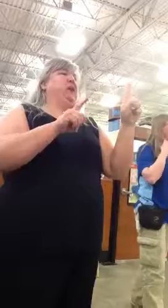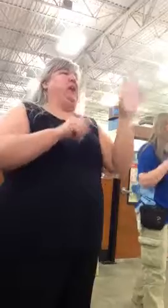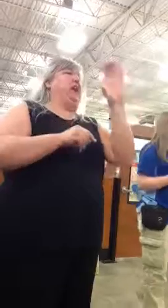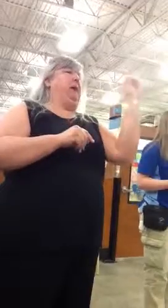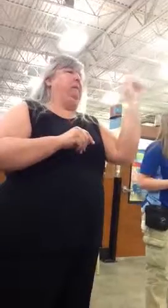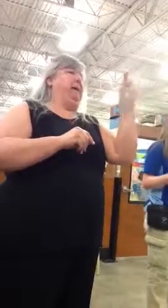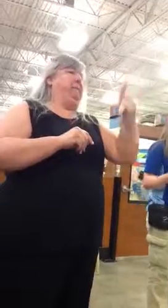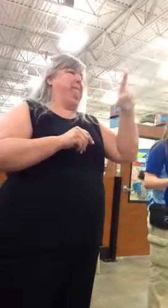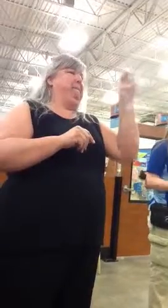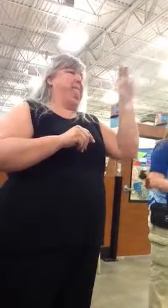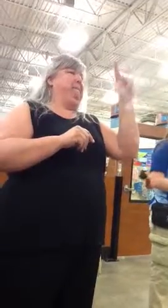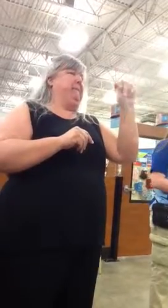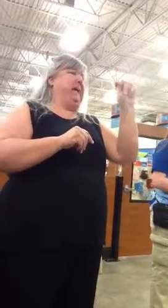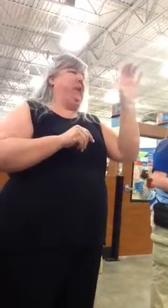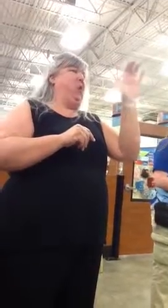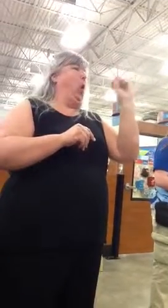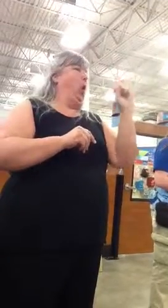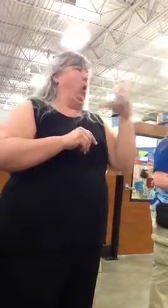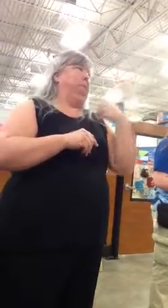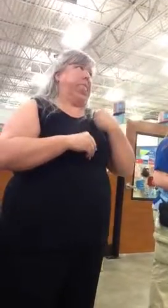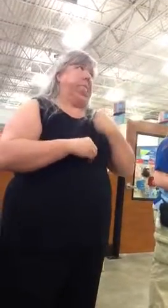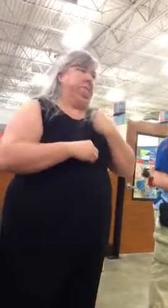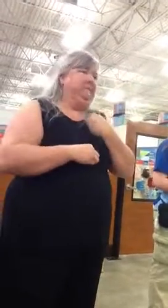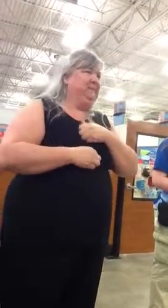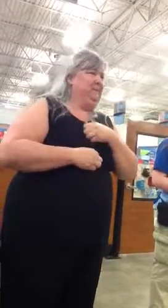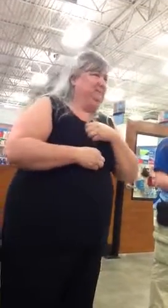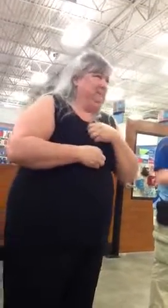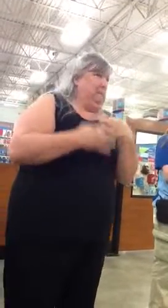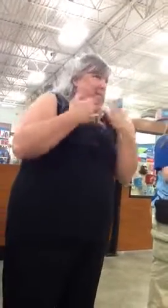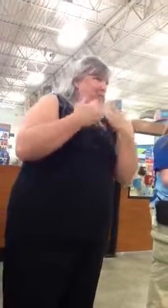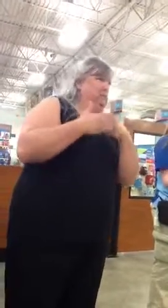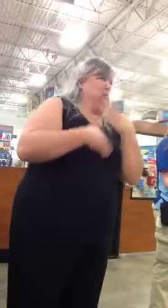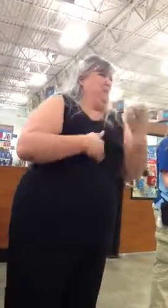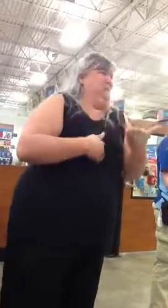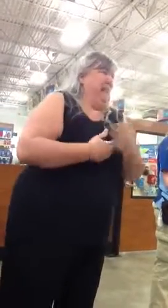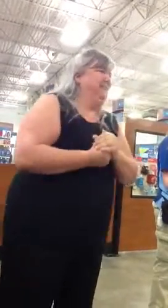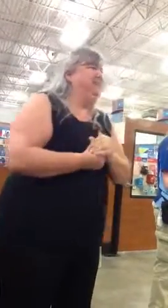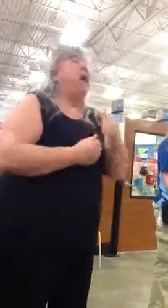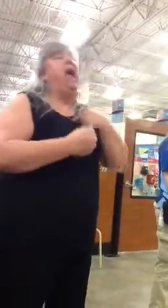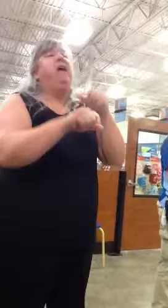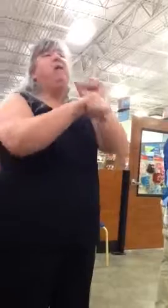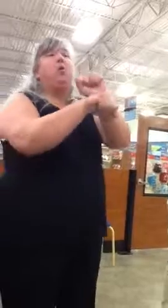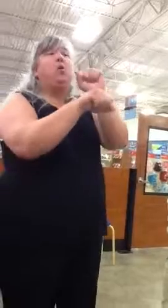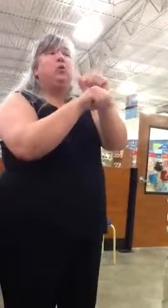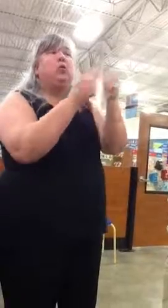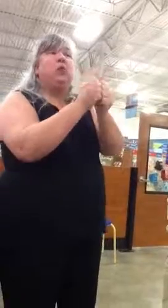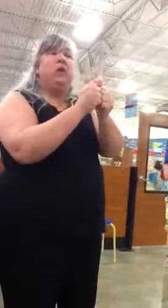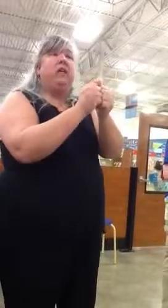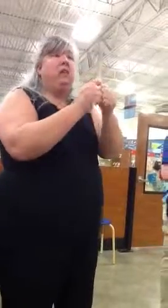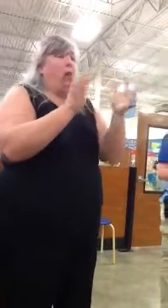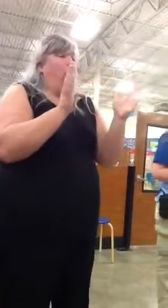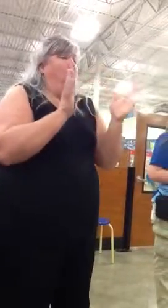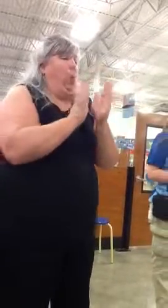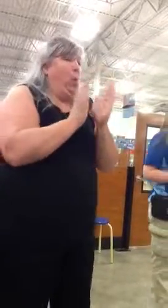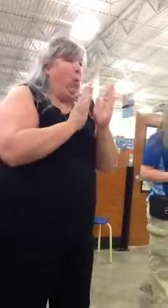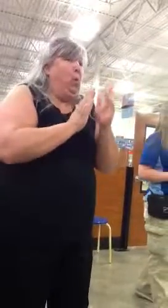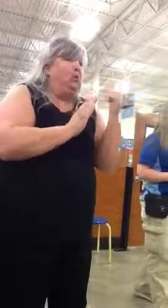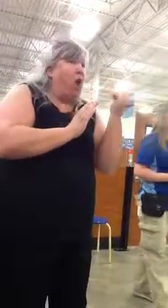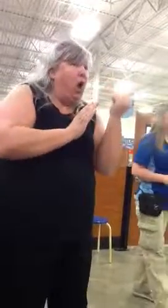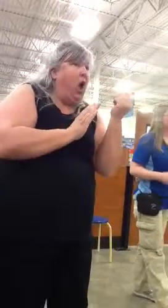I've worked with a variety of different dogs, everything from little toy dogs clear up to giant breeds, as well as